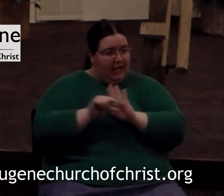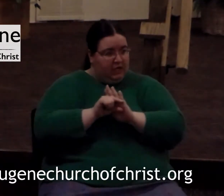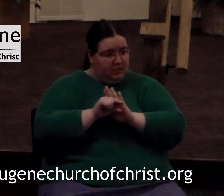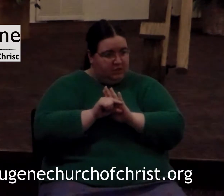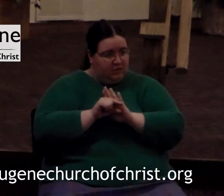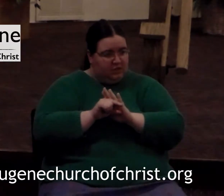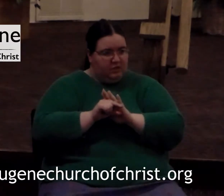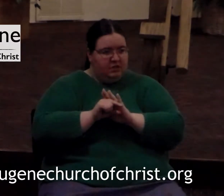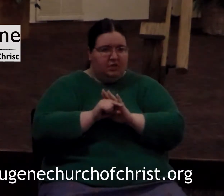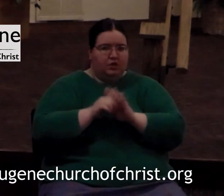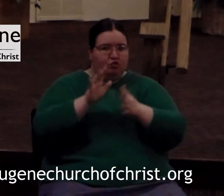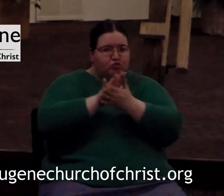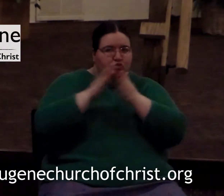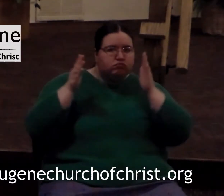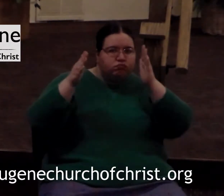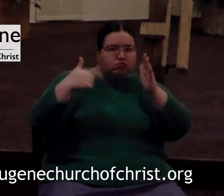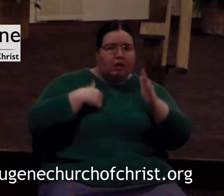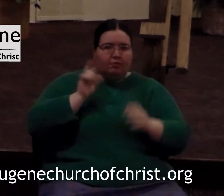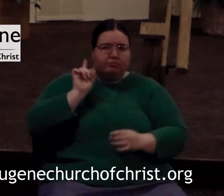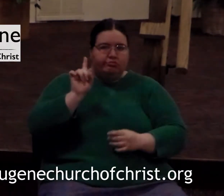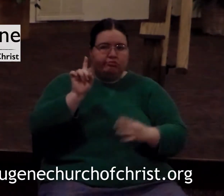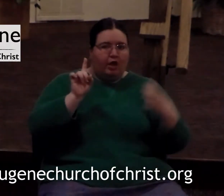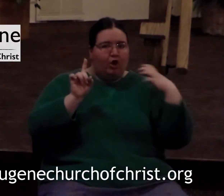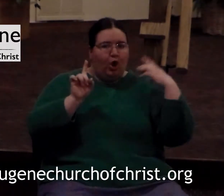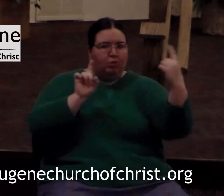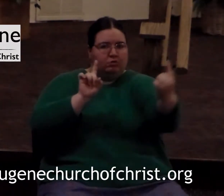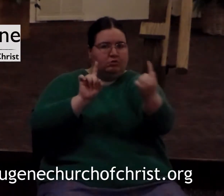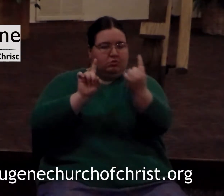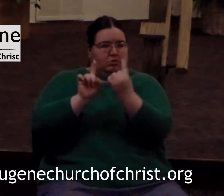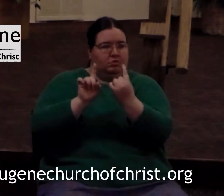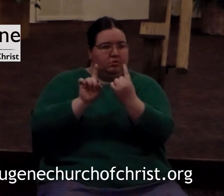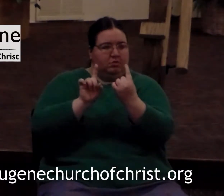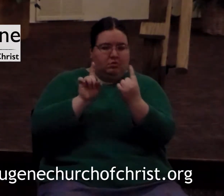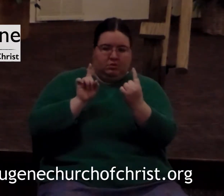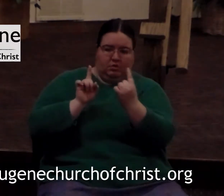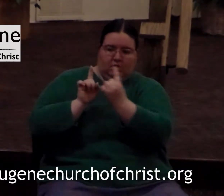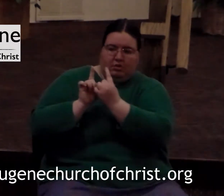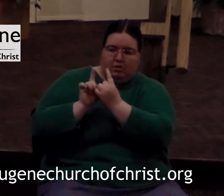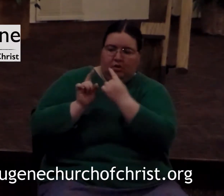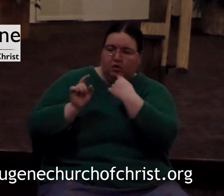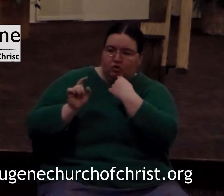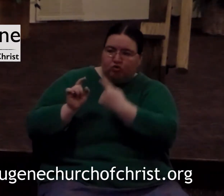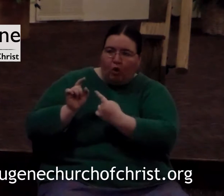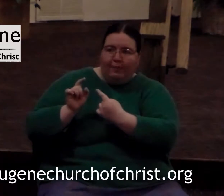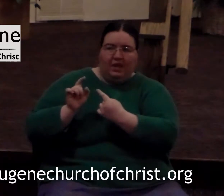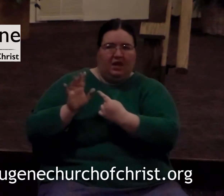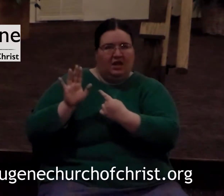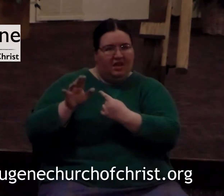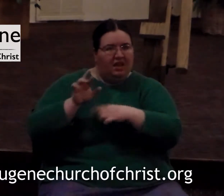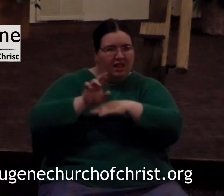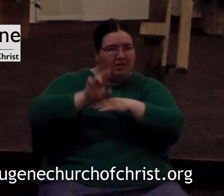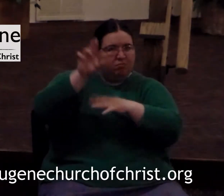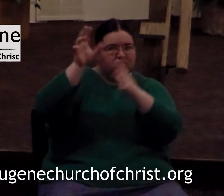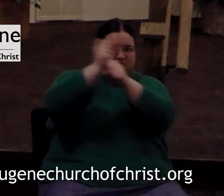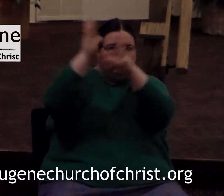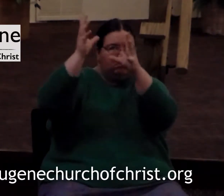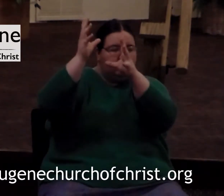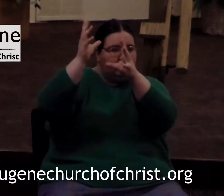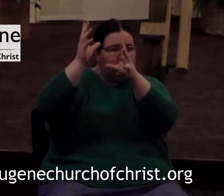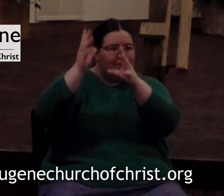had exploded. Now, unfortunately for me, it was the same coach who always had a joke to tell and was known for that. And so I was